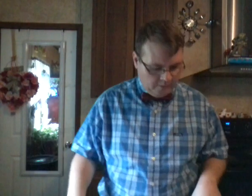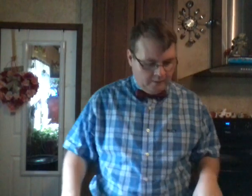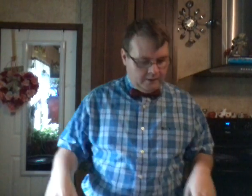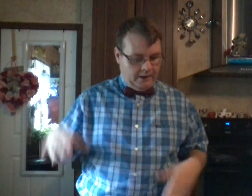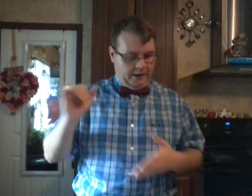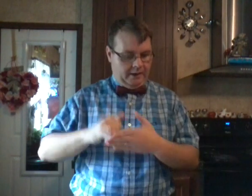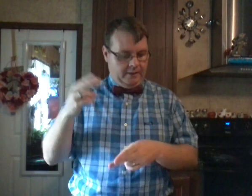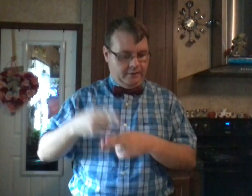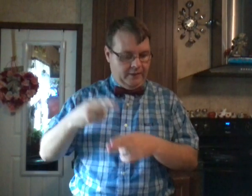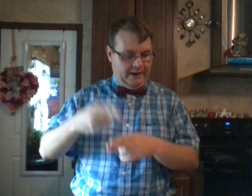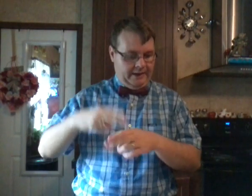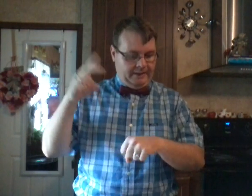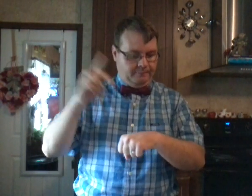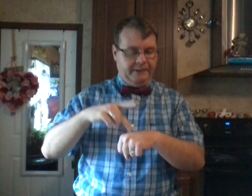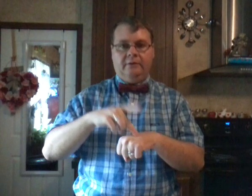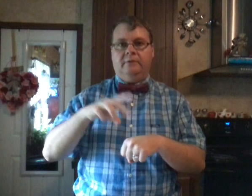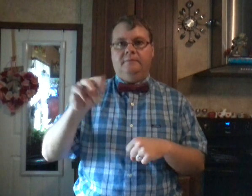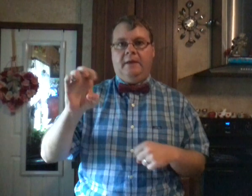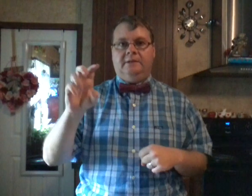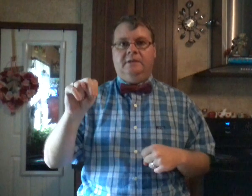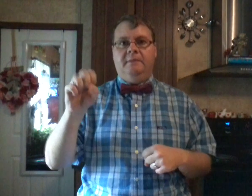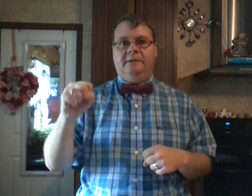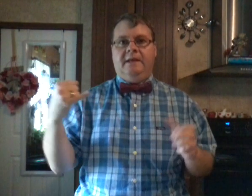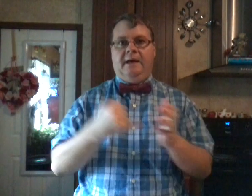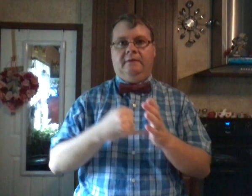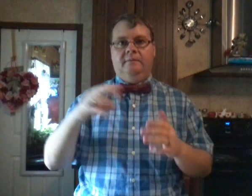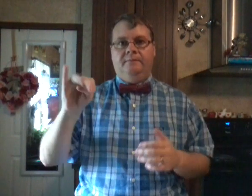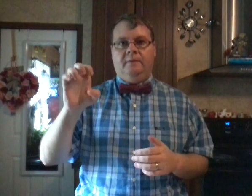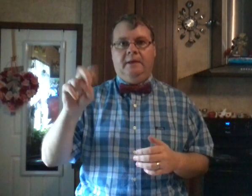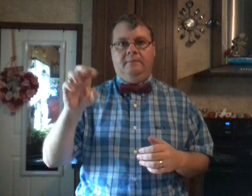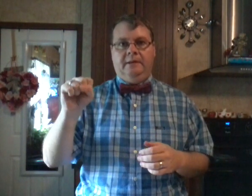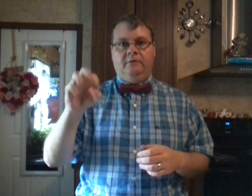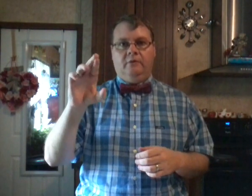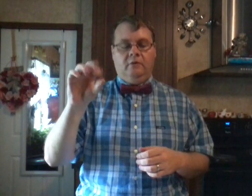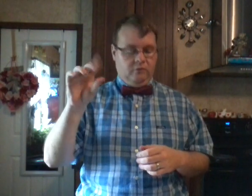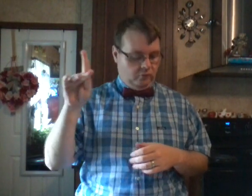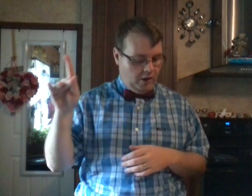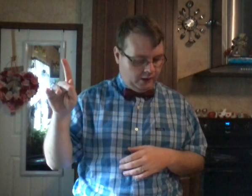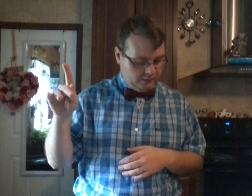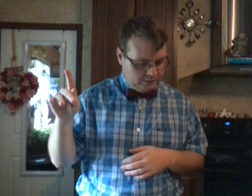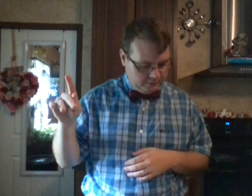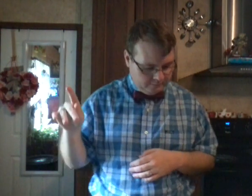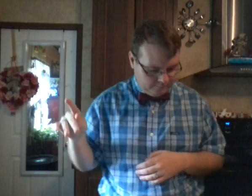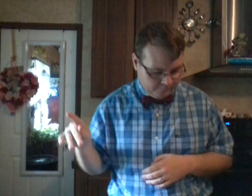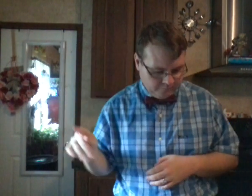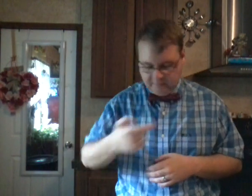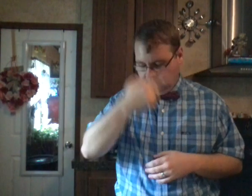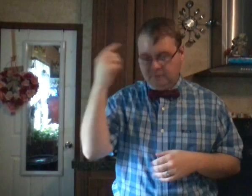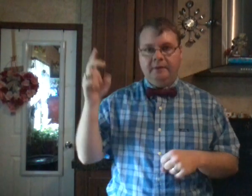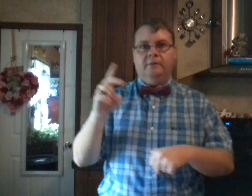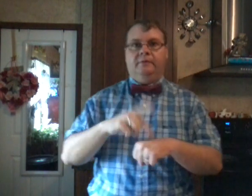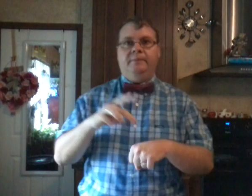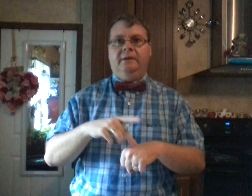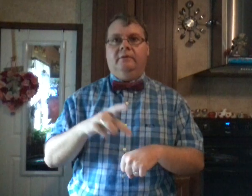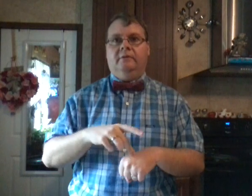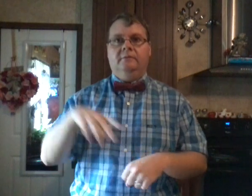And, uh, that name Peter actually means that. It means rock. Because Peter,